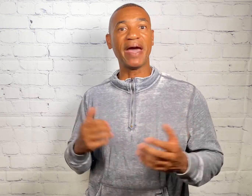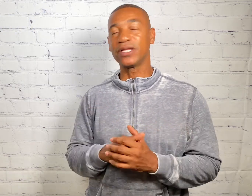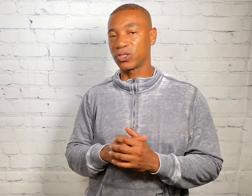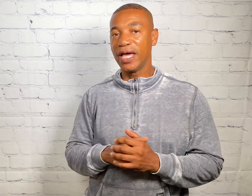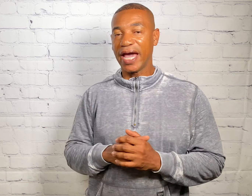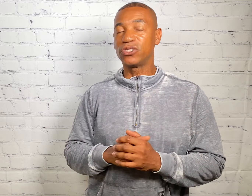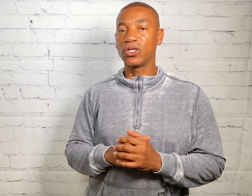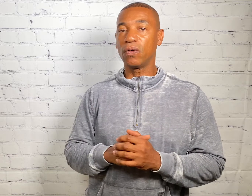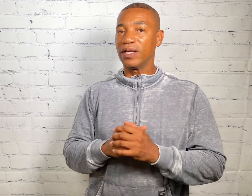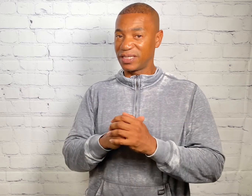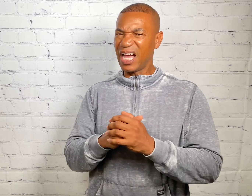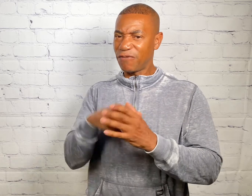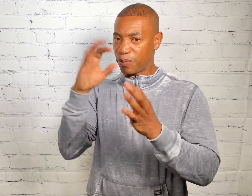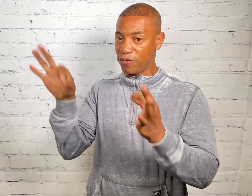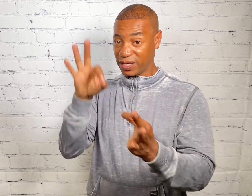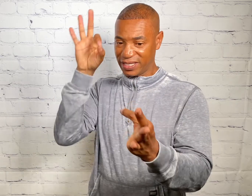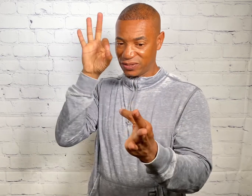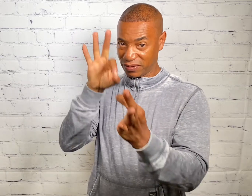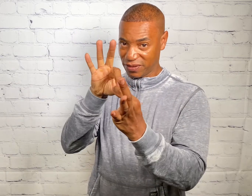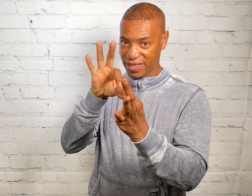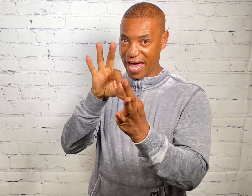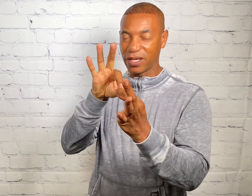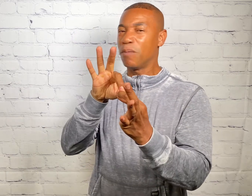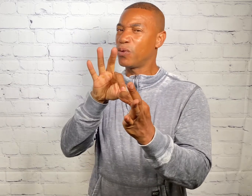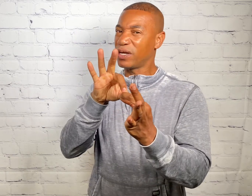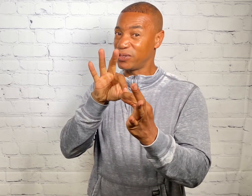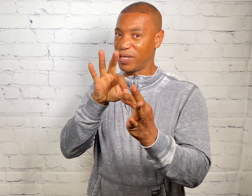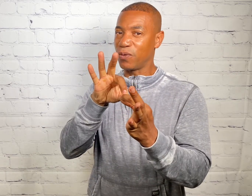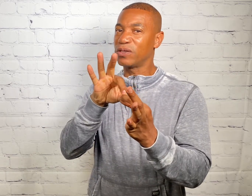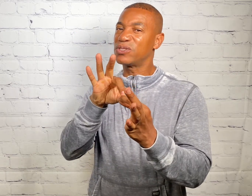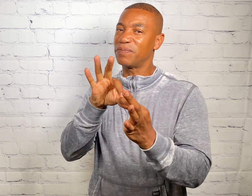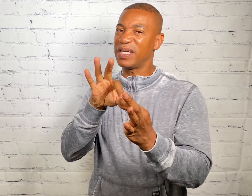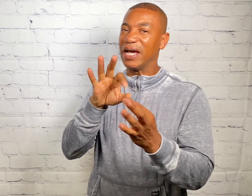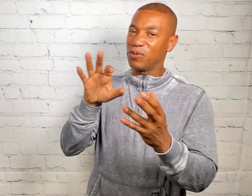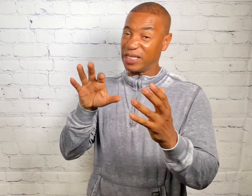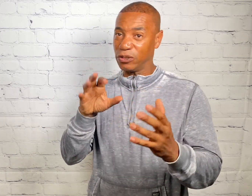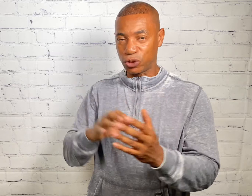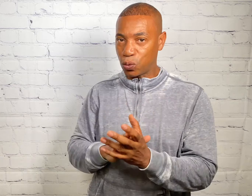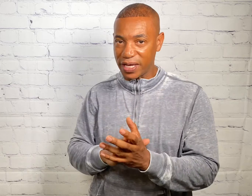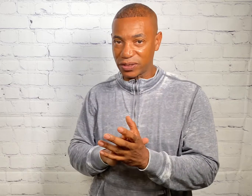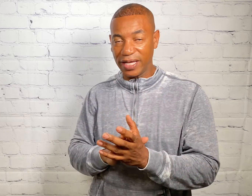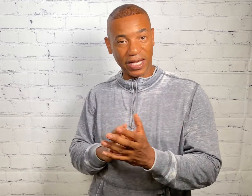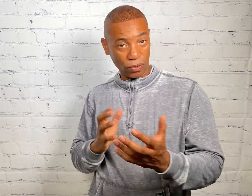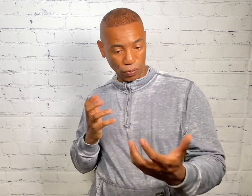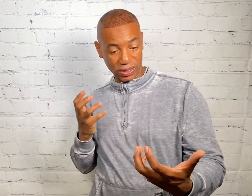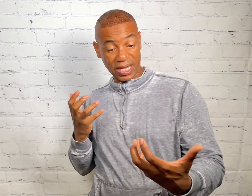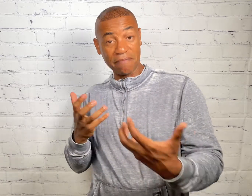matched. And so the sign for perfect is that, but we're not going to do that. We're going to do something with a little twist that with the sign